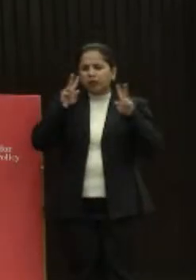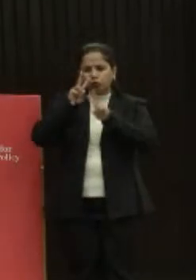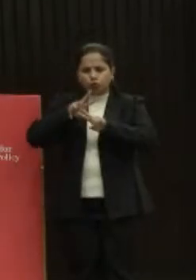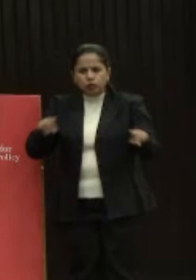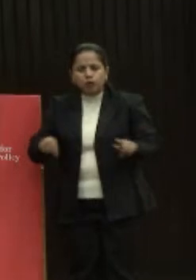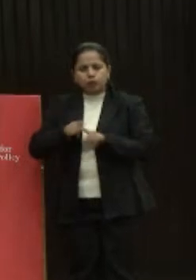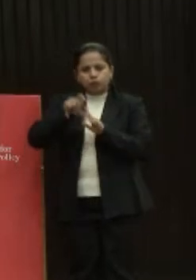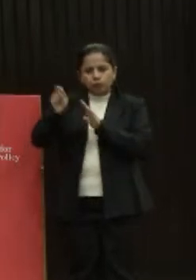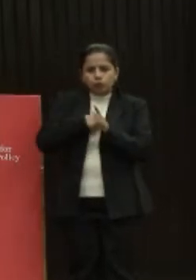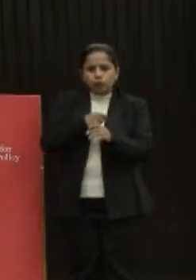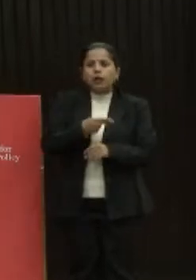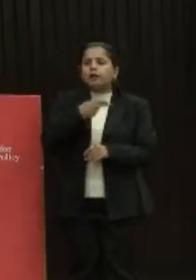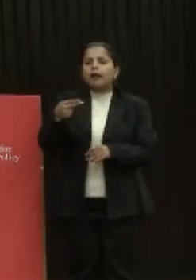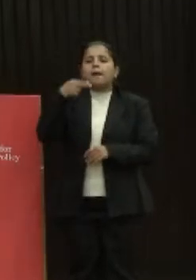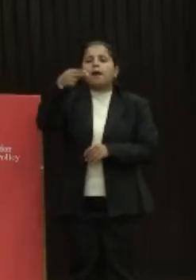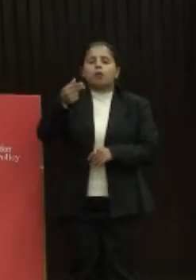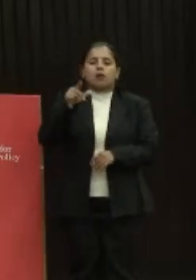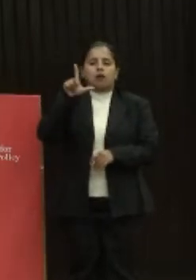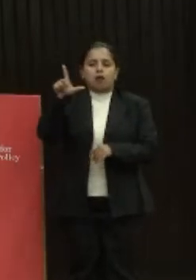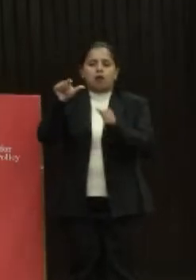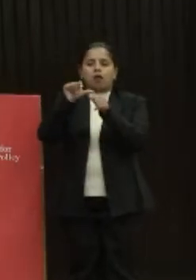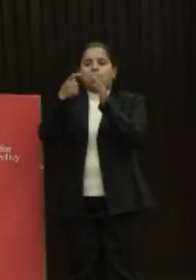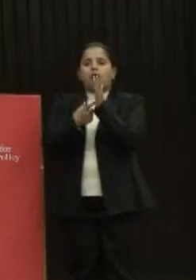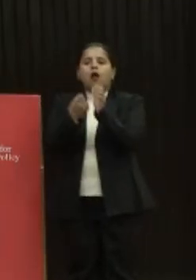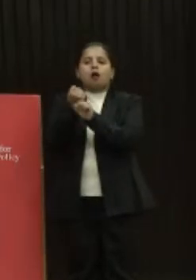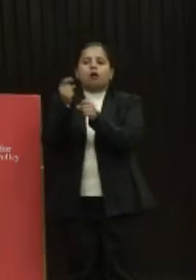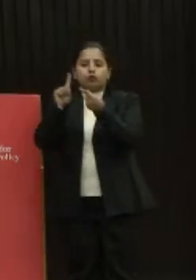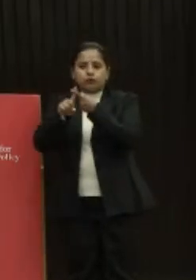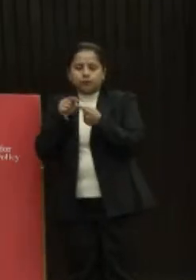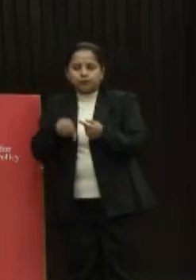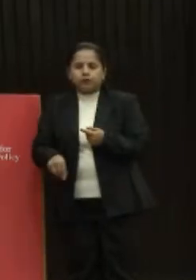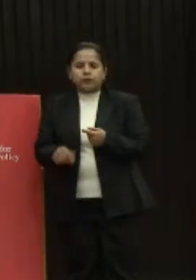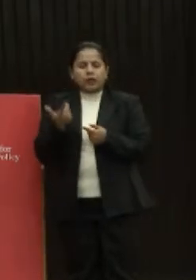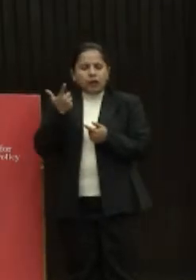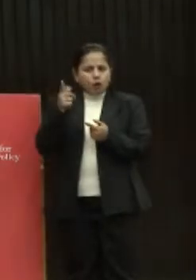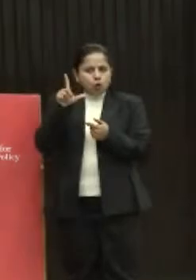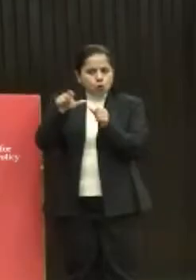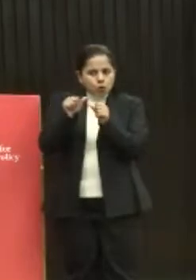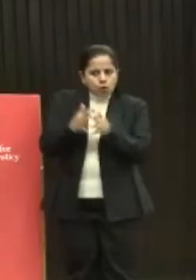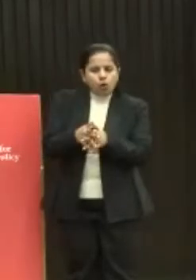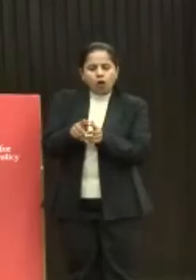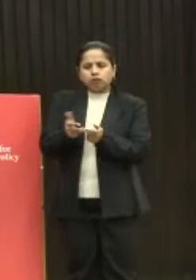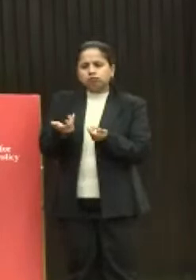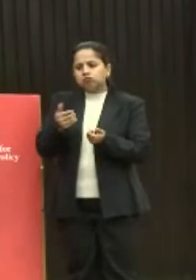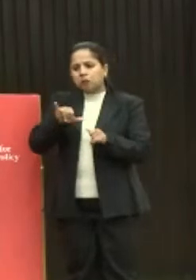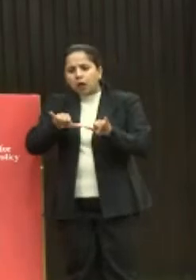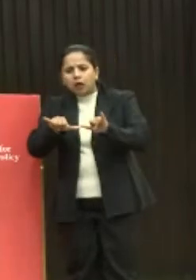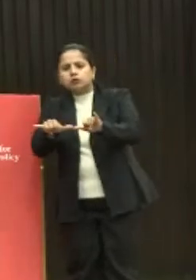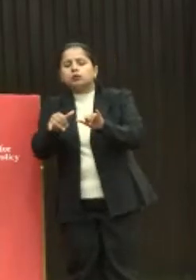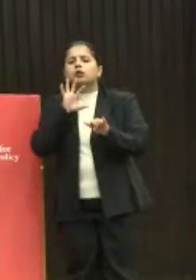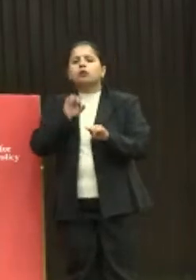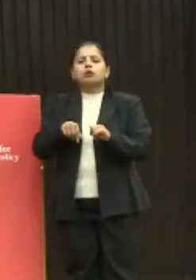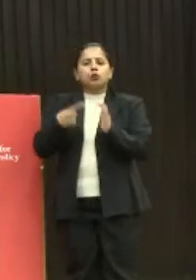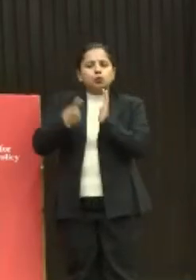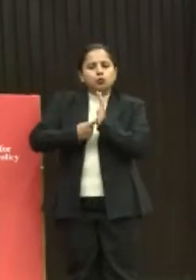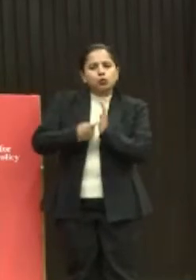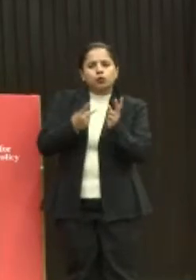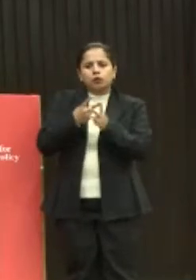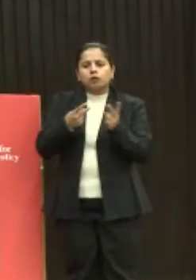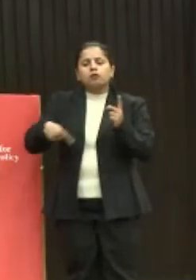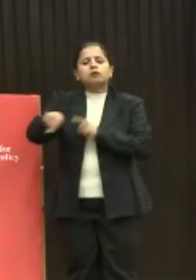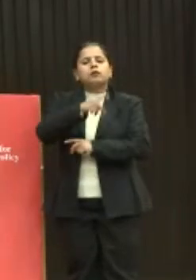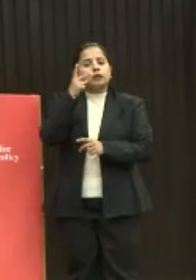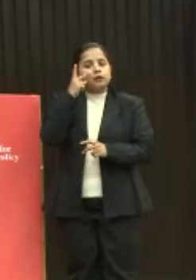project called LARGE, Legal Adjustments to Regulation in